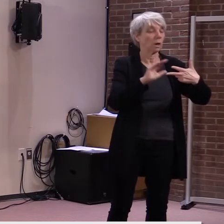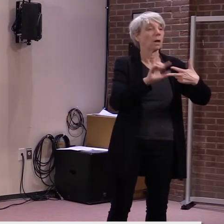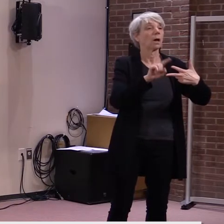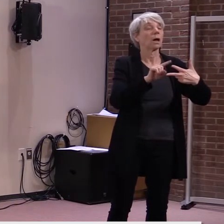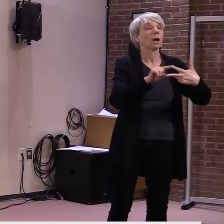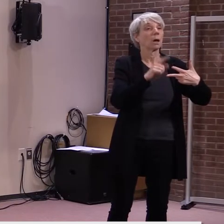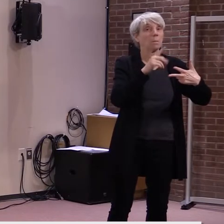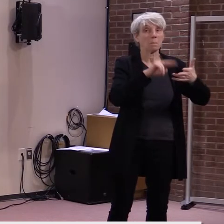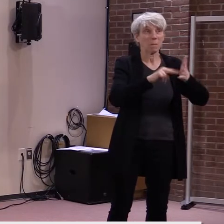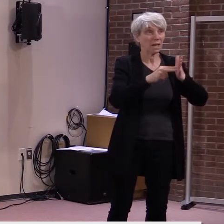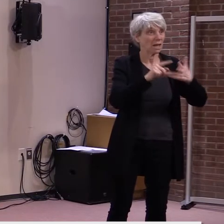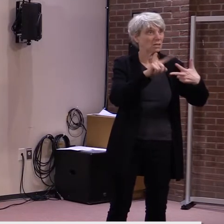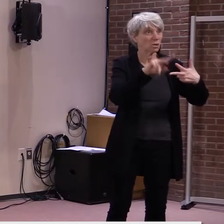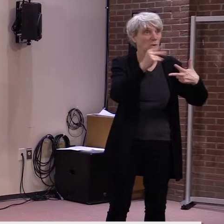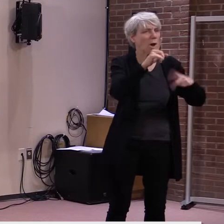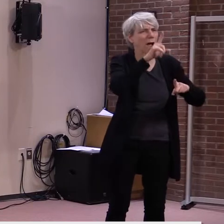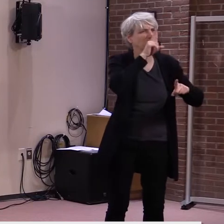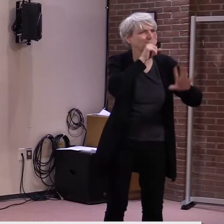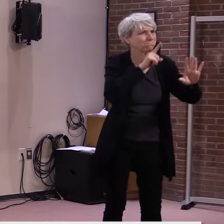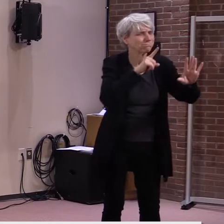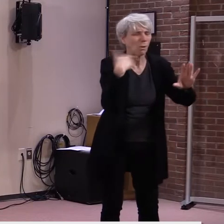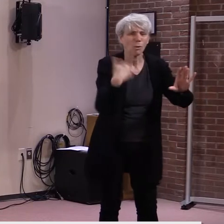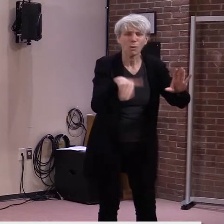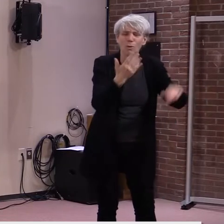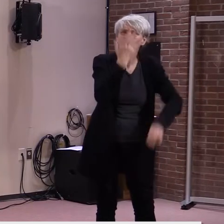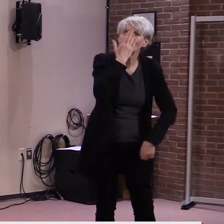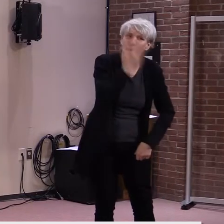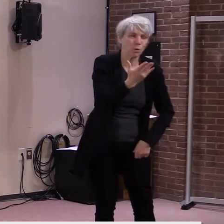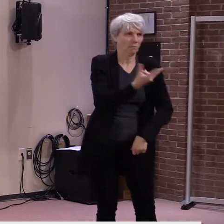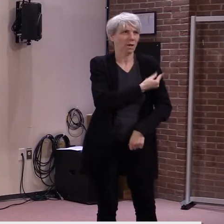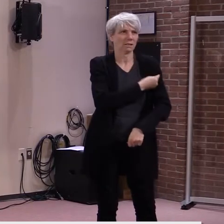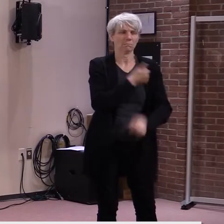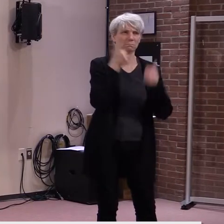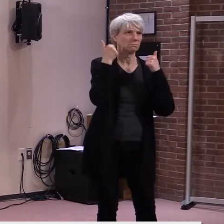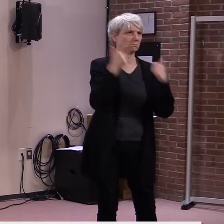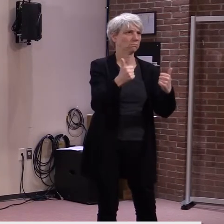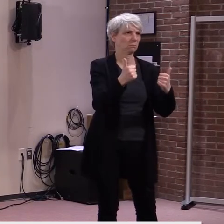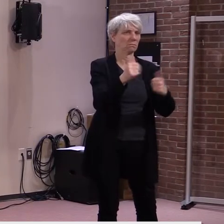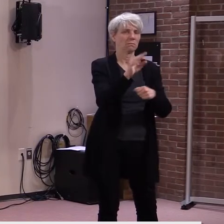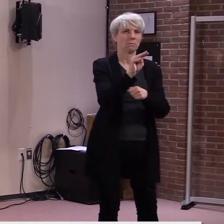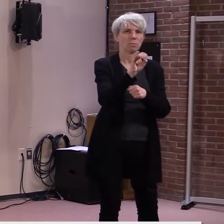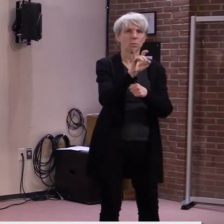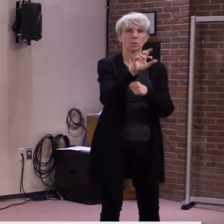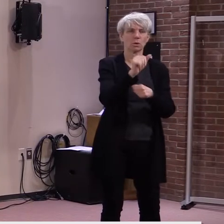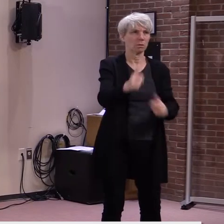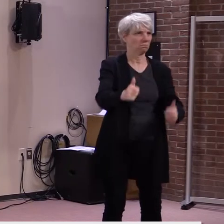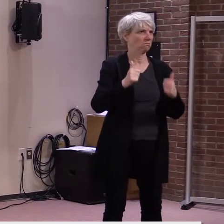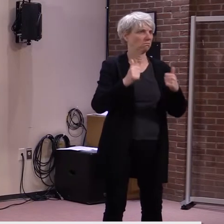of efficacy reasons, it's highly effective and highly